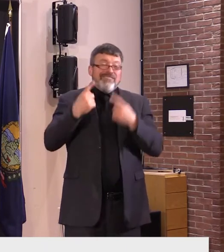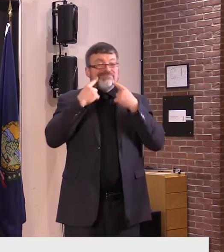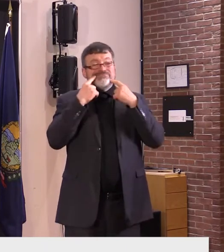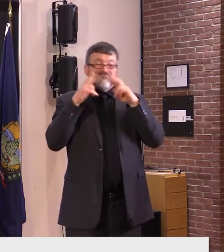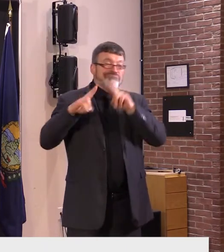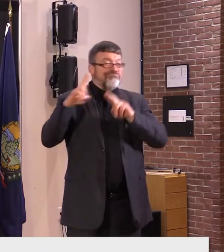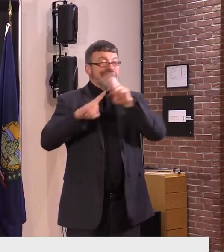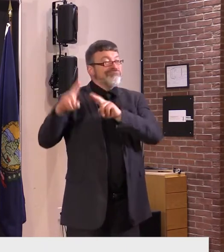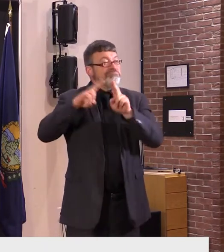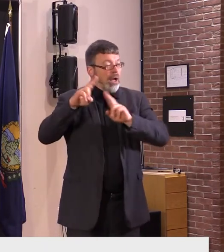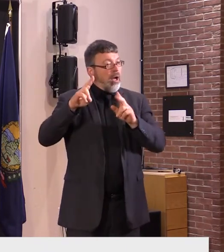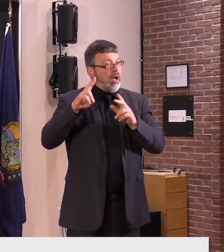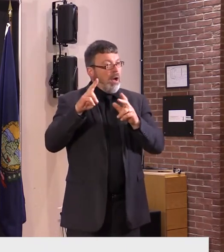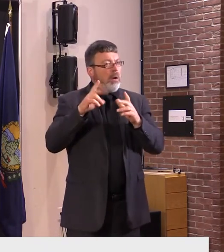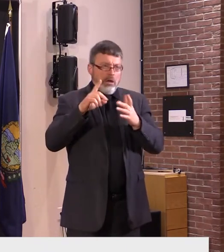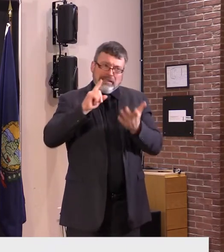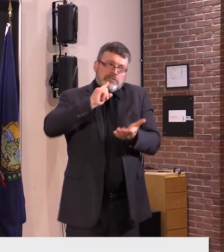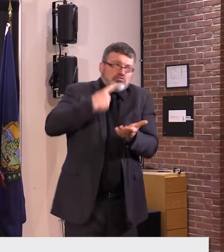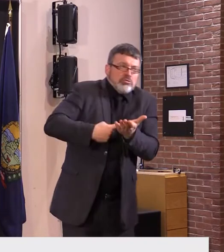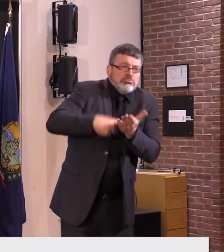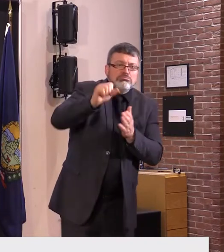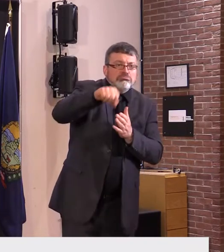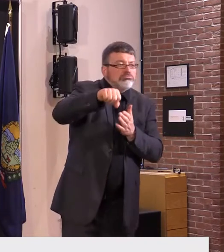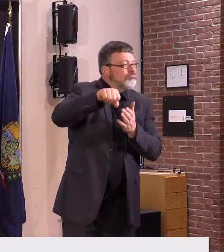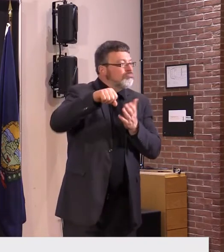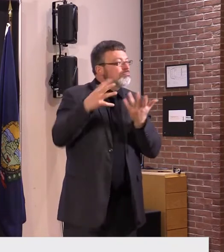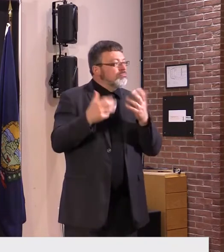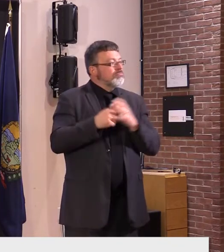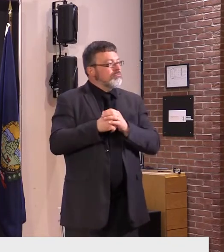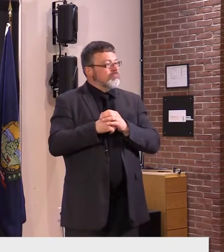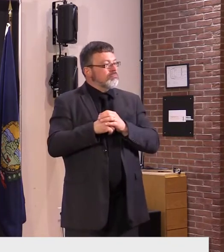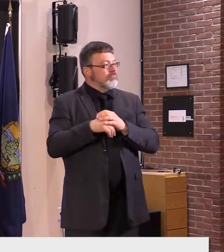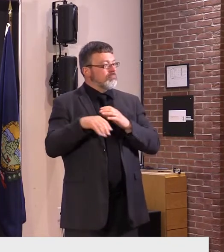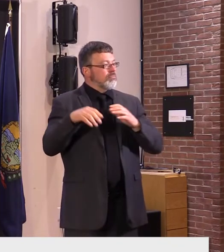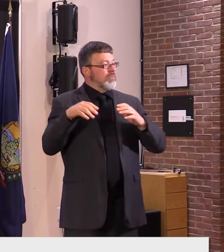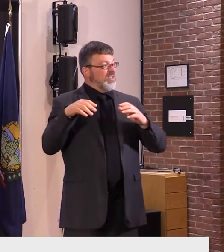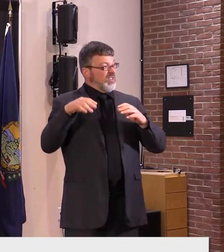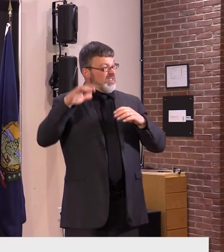I thought things worked through as best as they could under the circumstances.